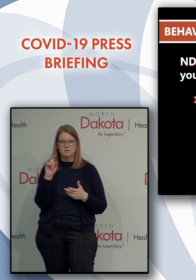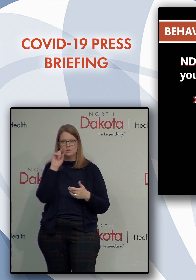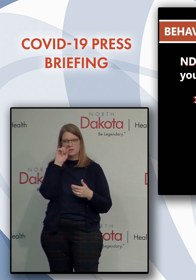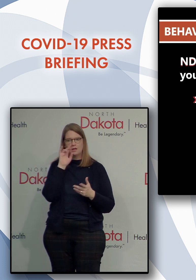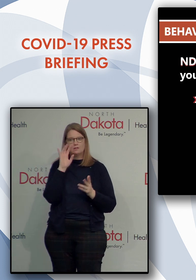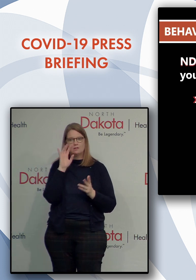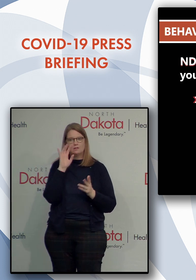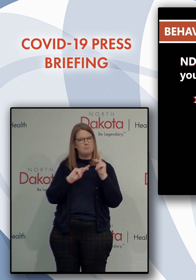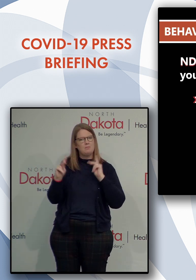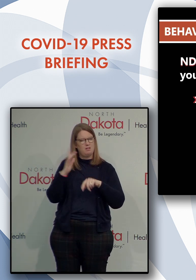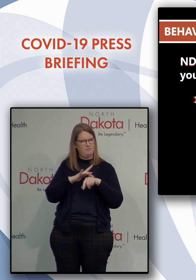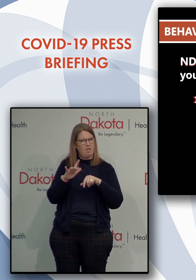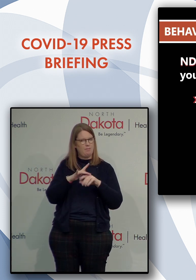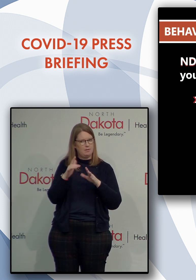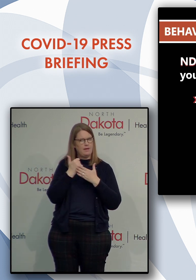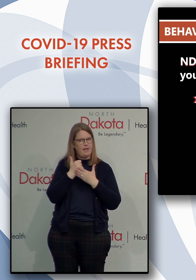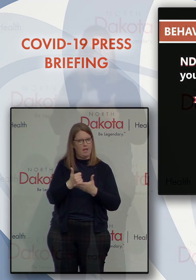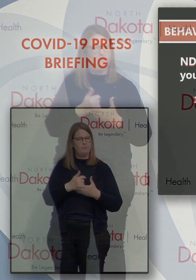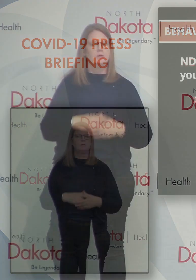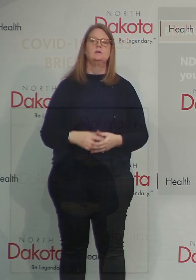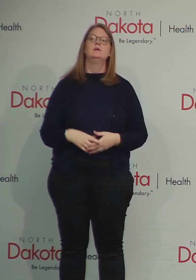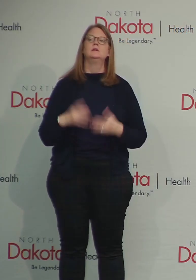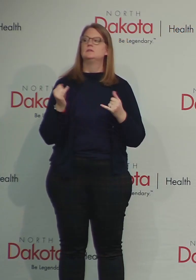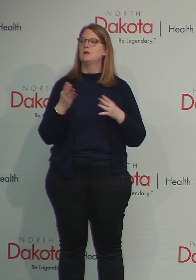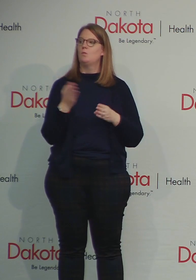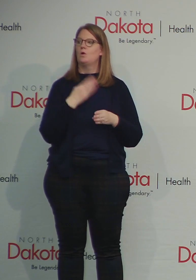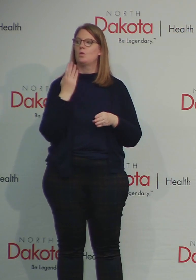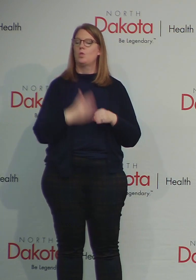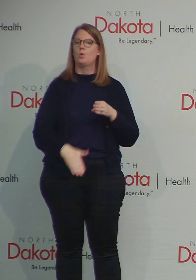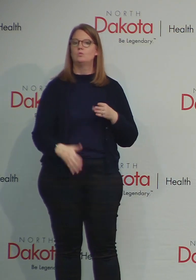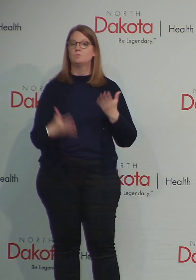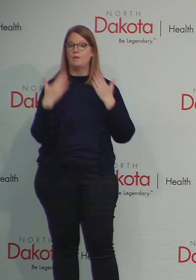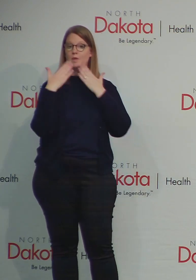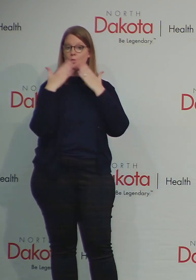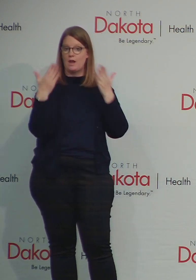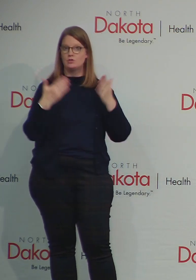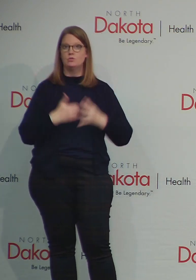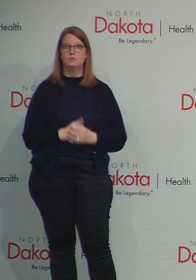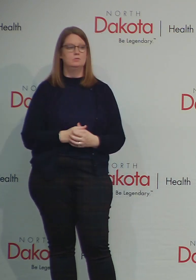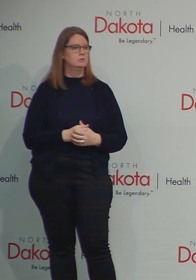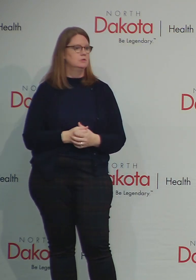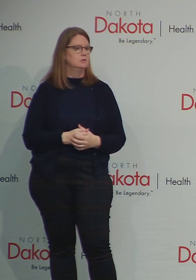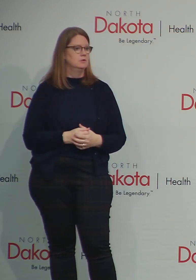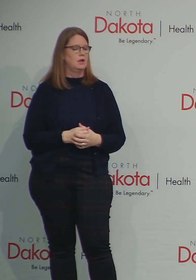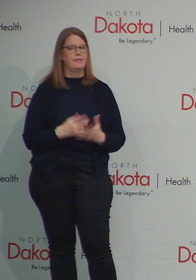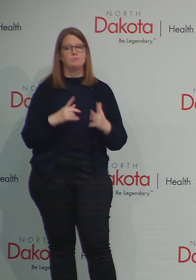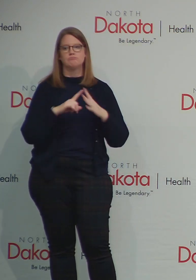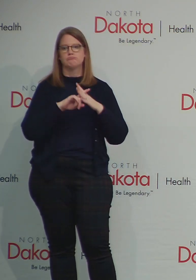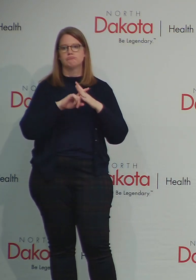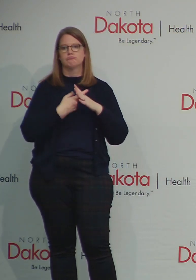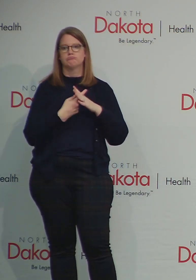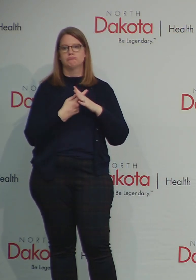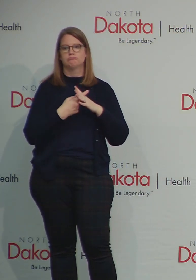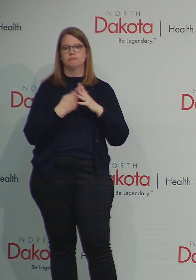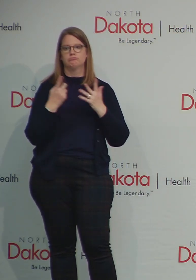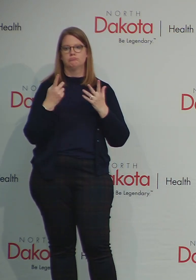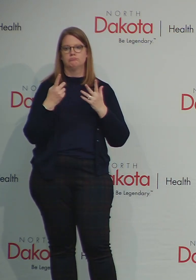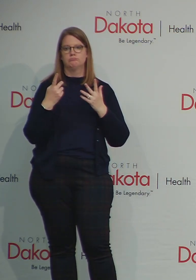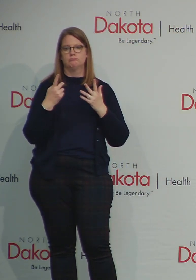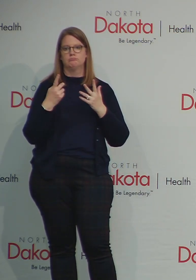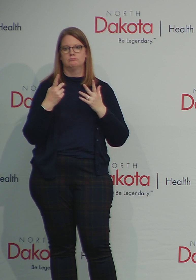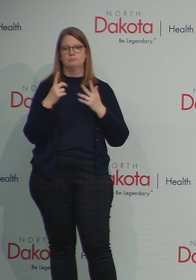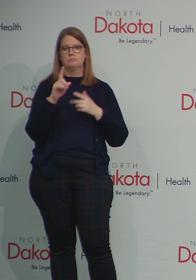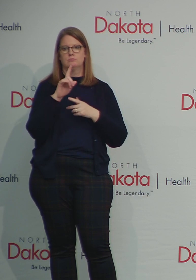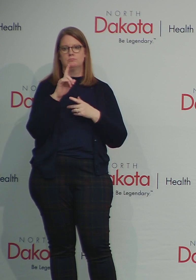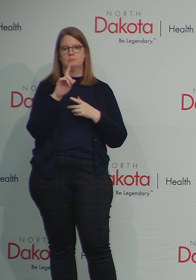ready to help you. We're going to close out with gratitude, and then we'll go into